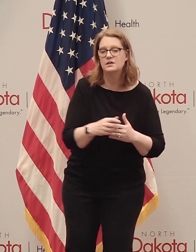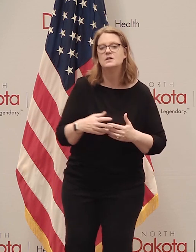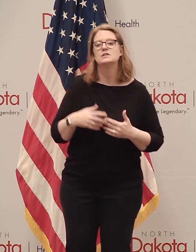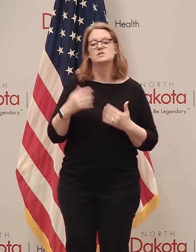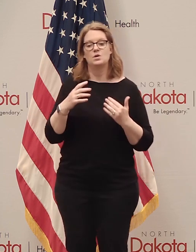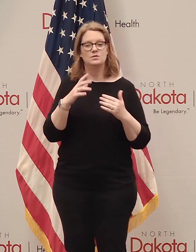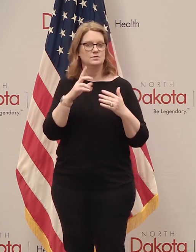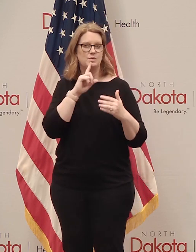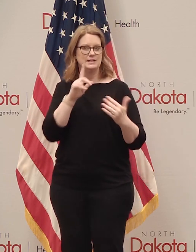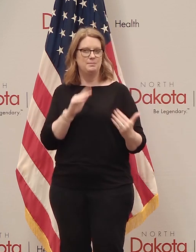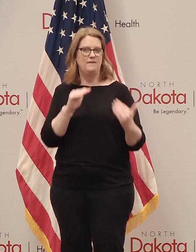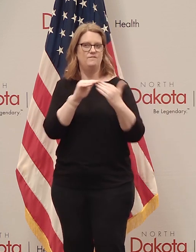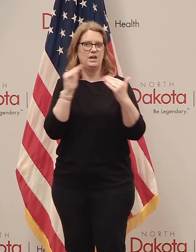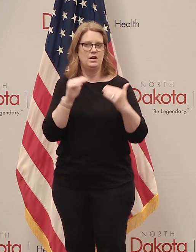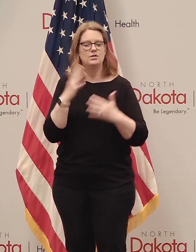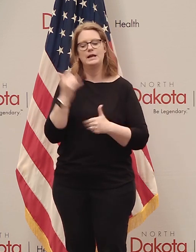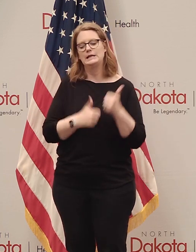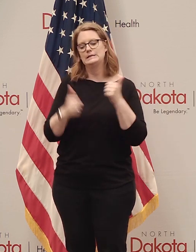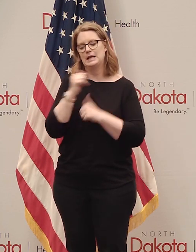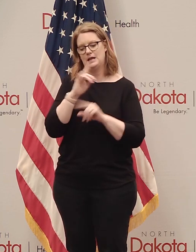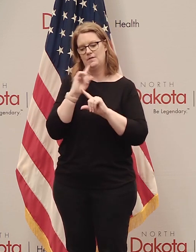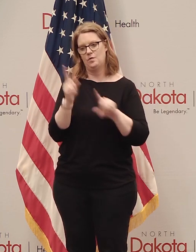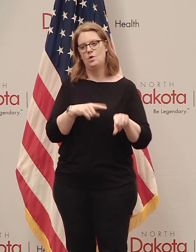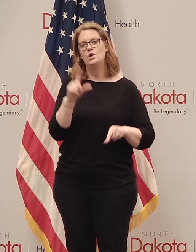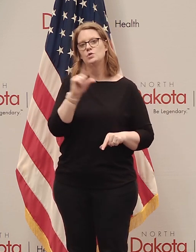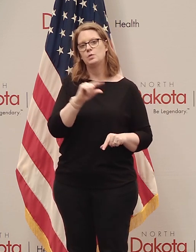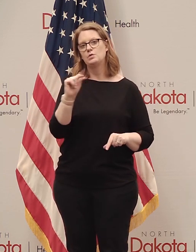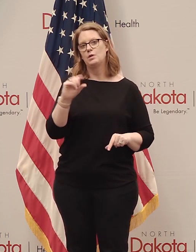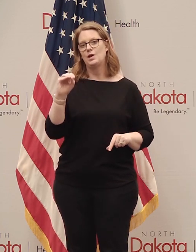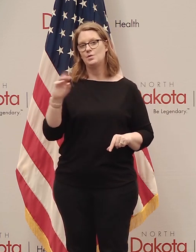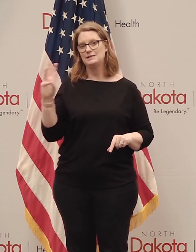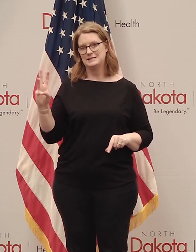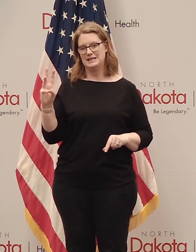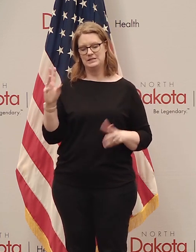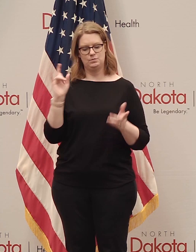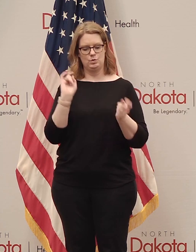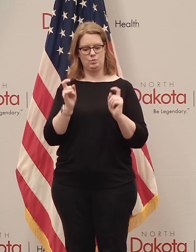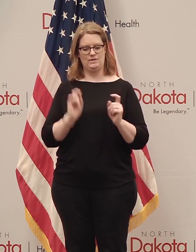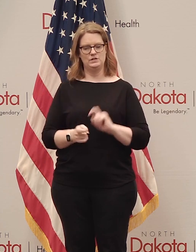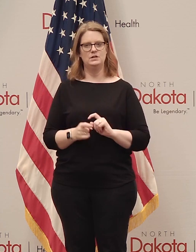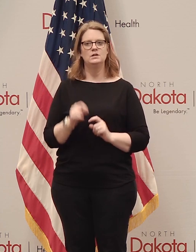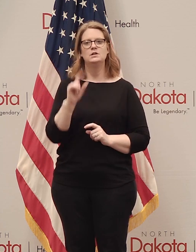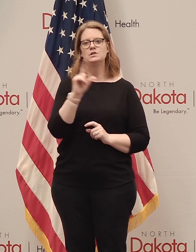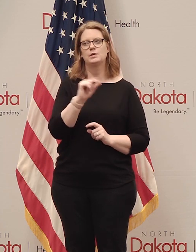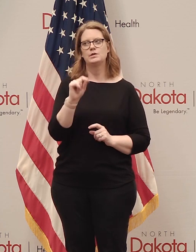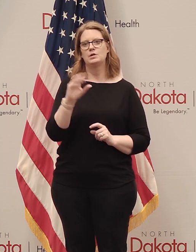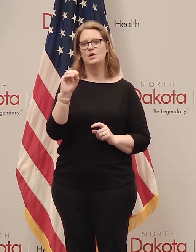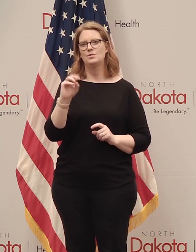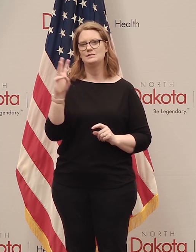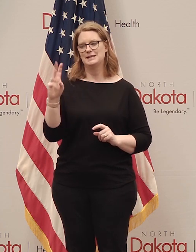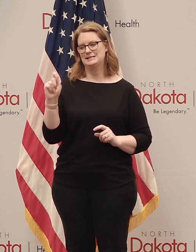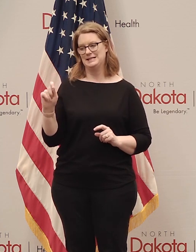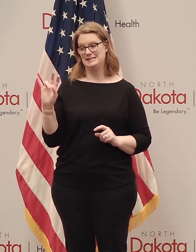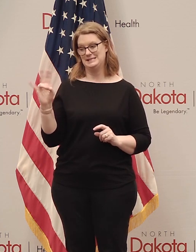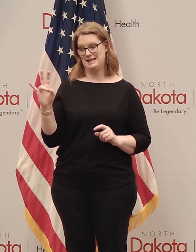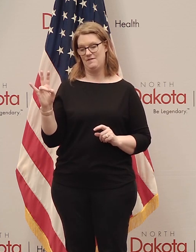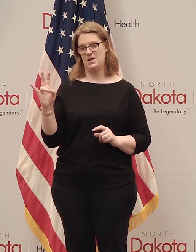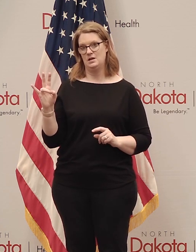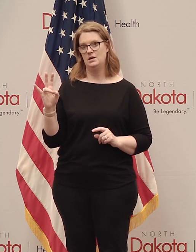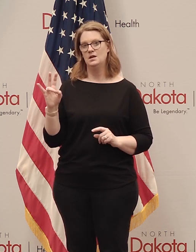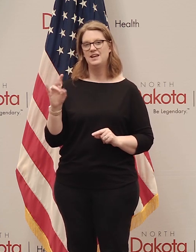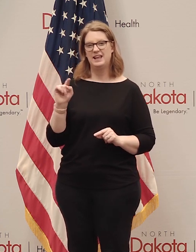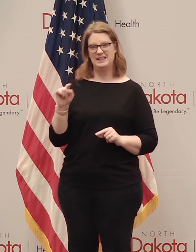reissuing the Executive Order 2020-06 with a revision, so it'll be 2020-06.7. And in